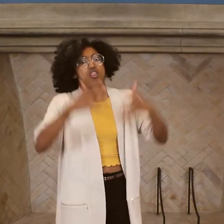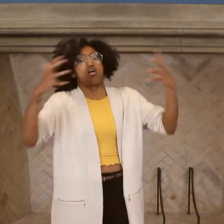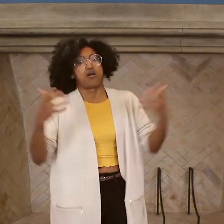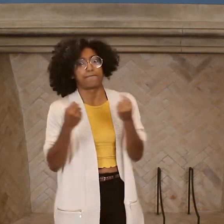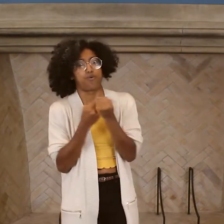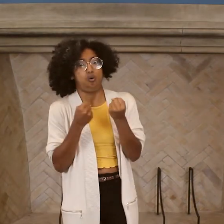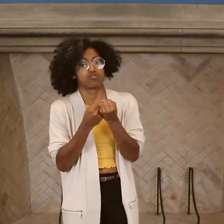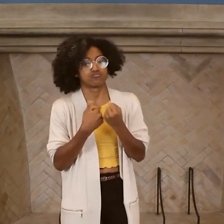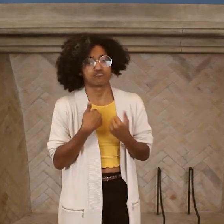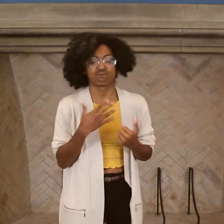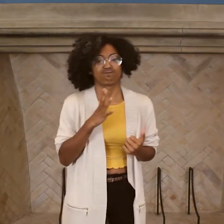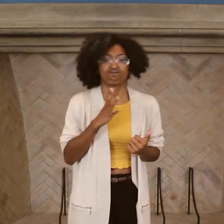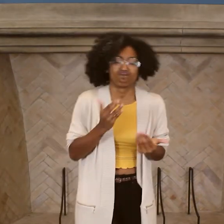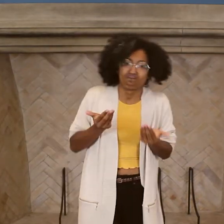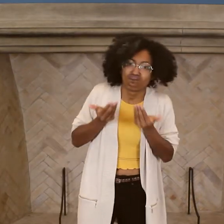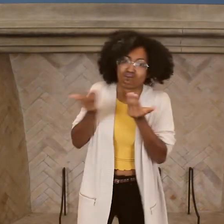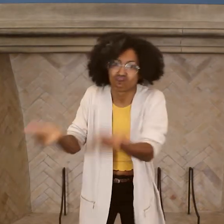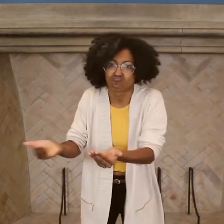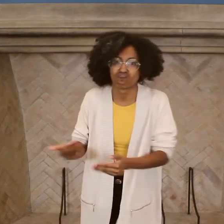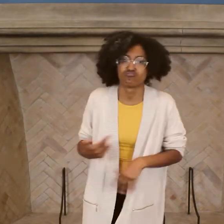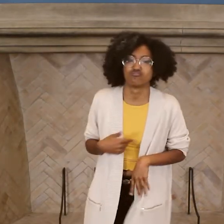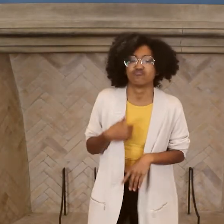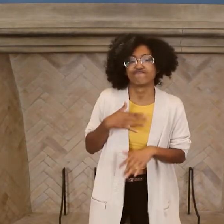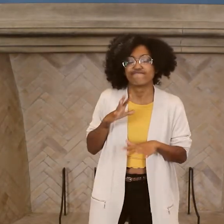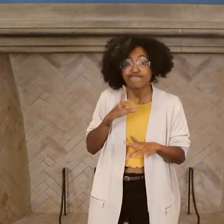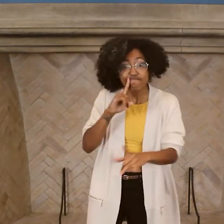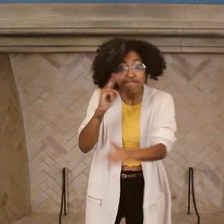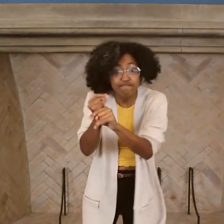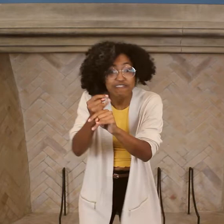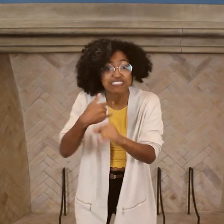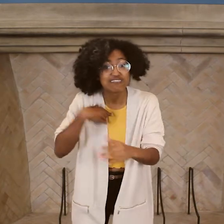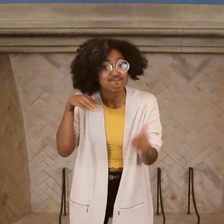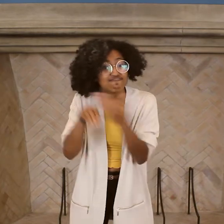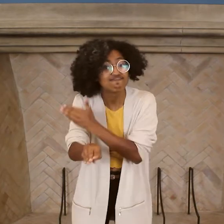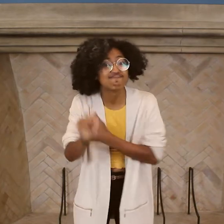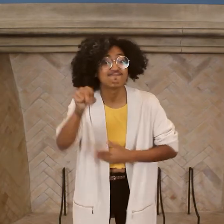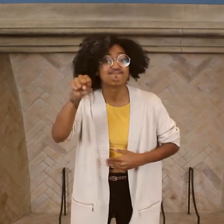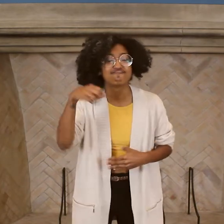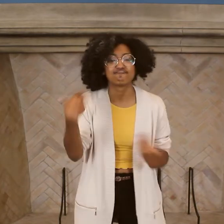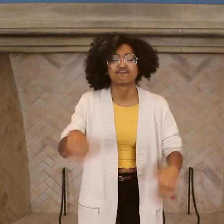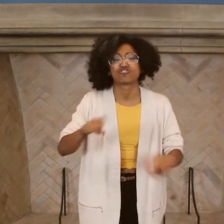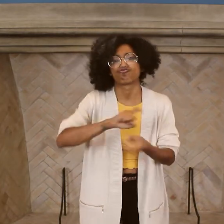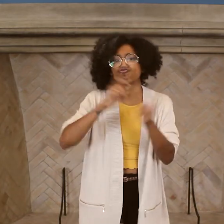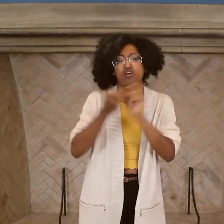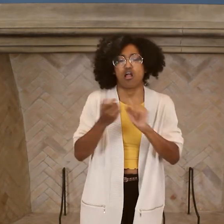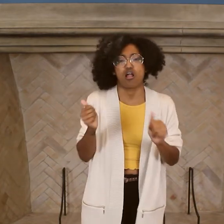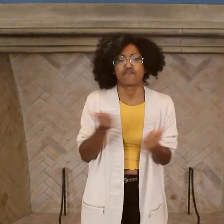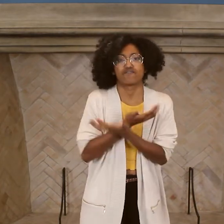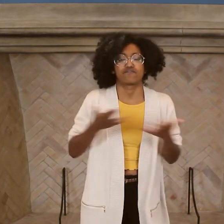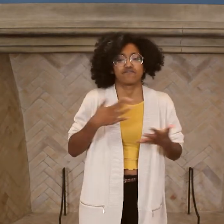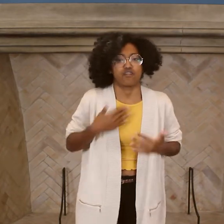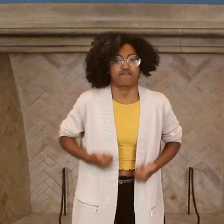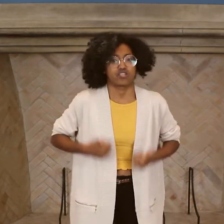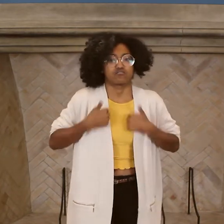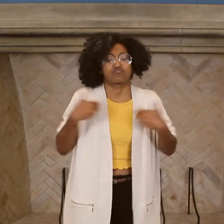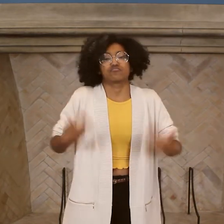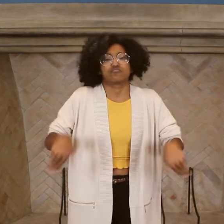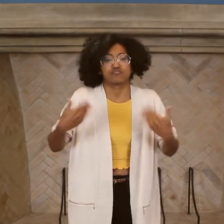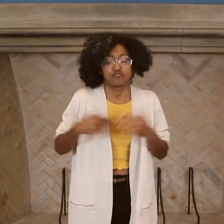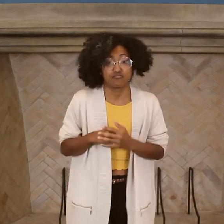like, oh, okay, wow. That was a lot of support. So I went ahead and auditioned and I got the role. And it changed